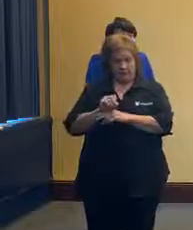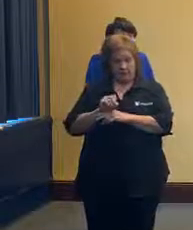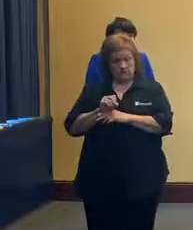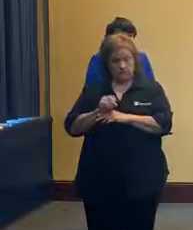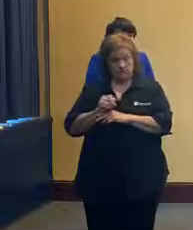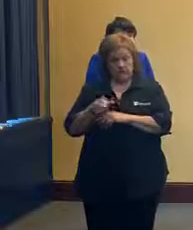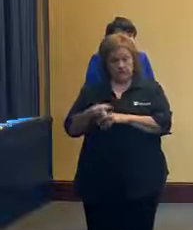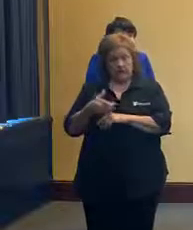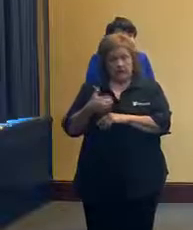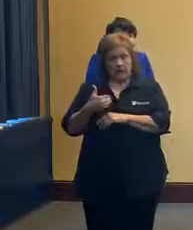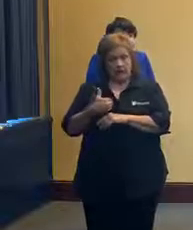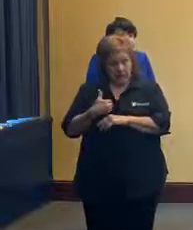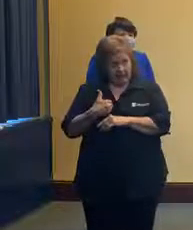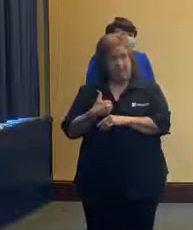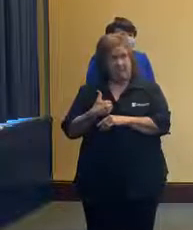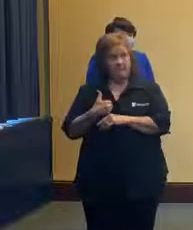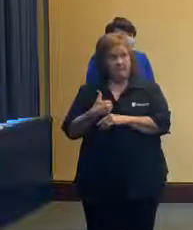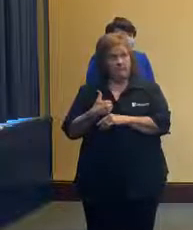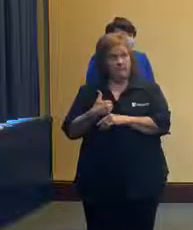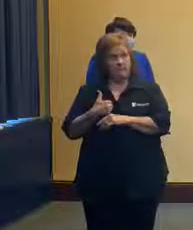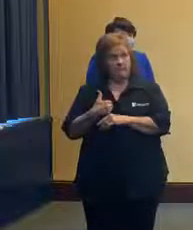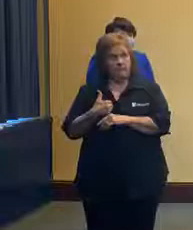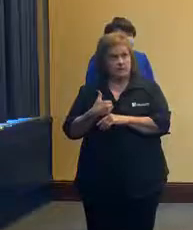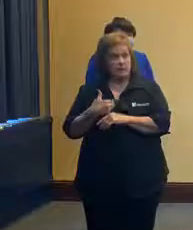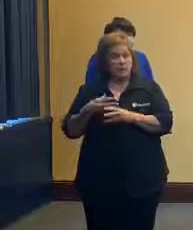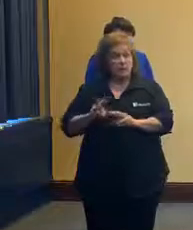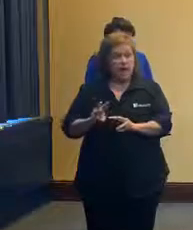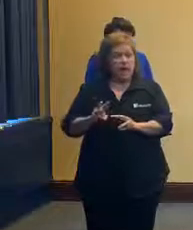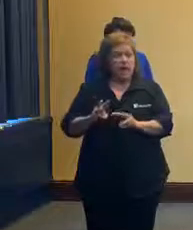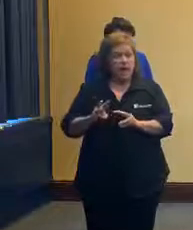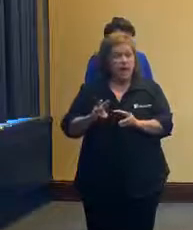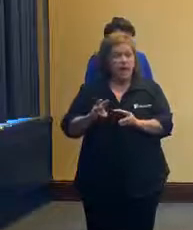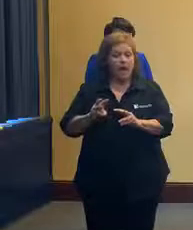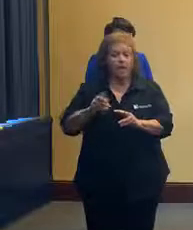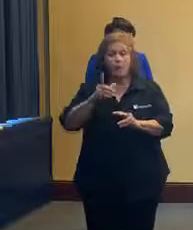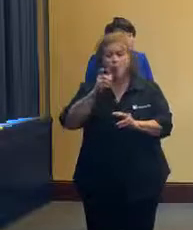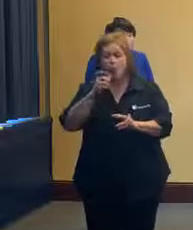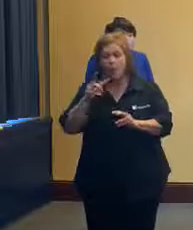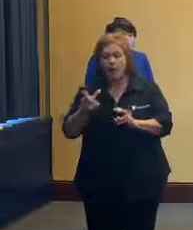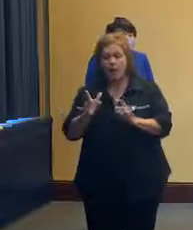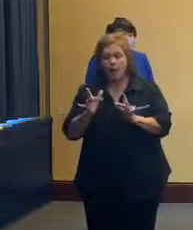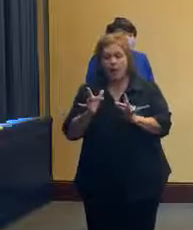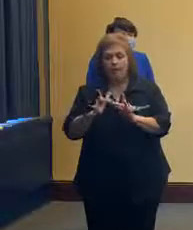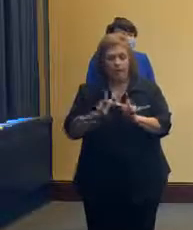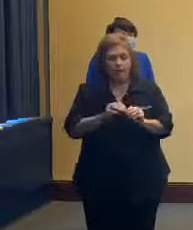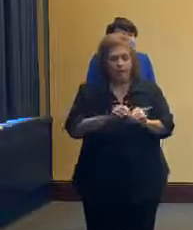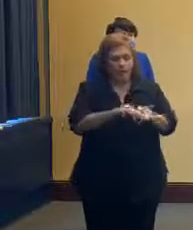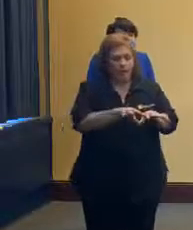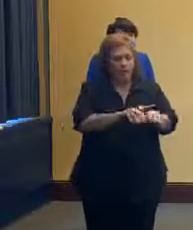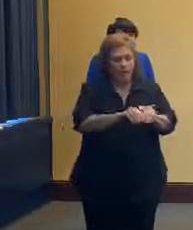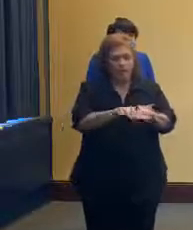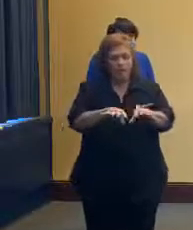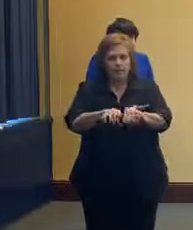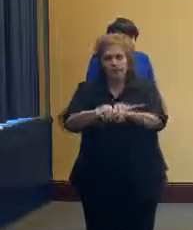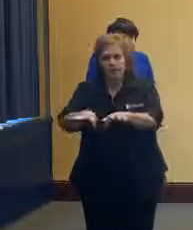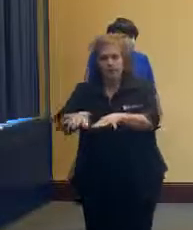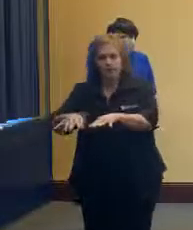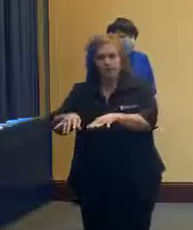a way to do contact tracing that is aligned with the Louisiana Department of